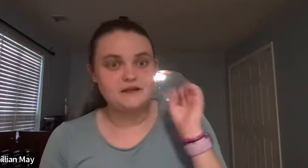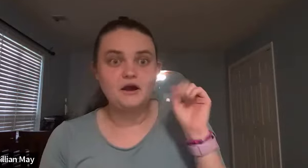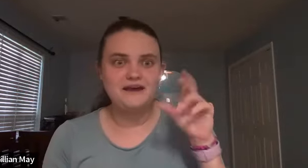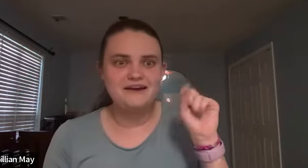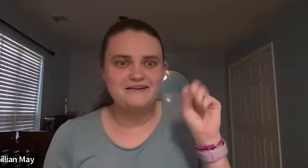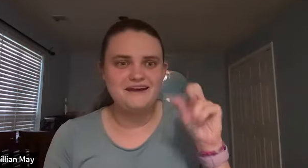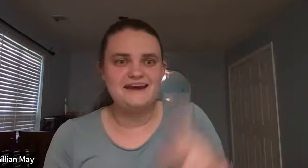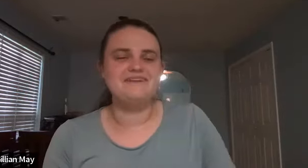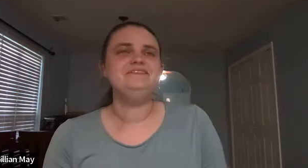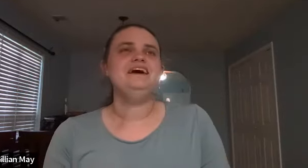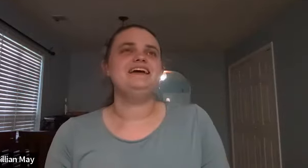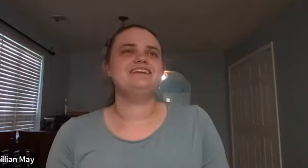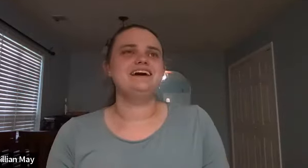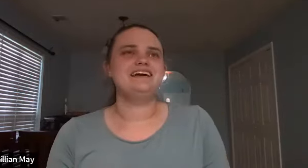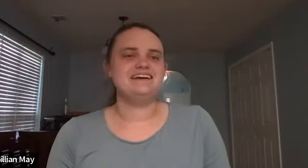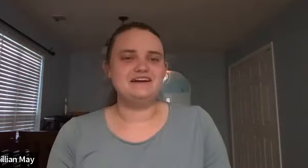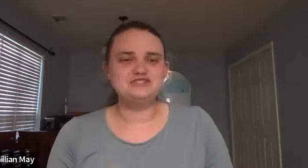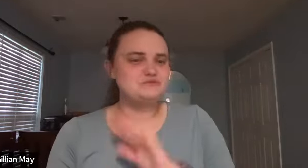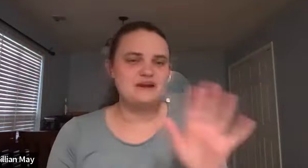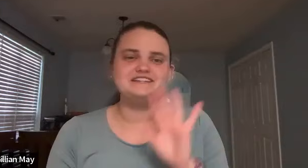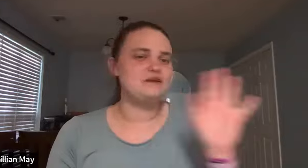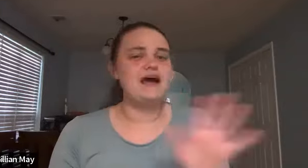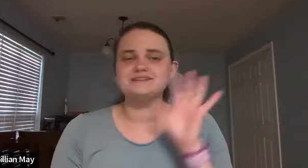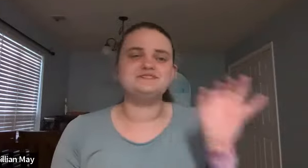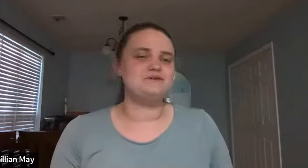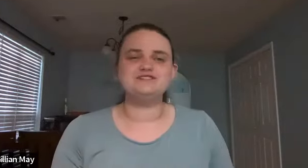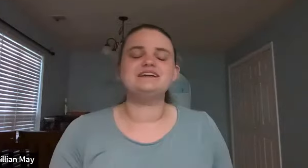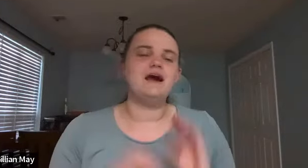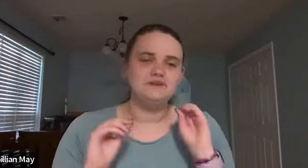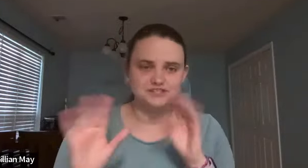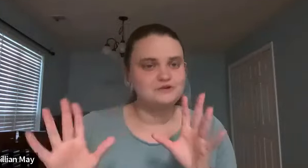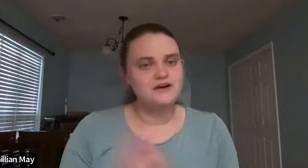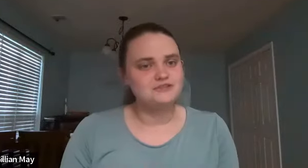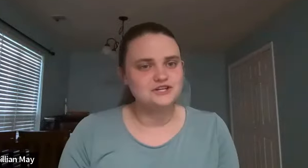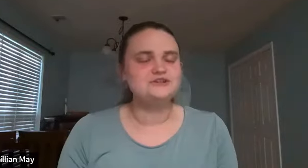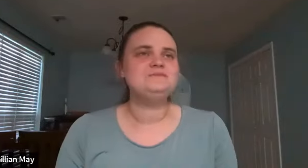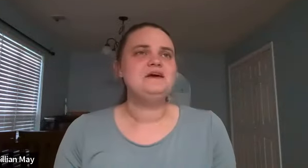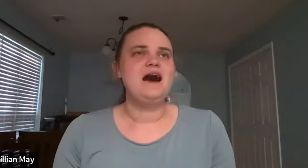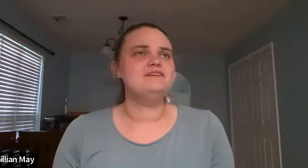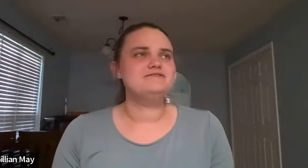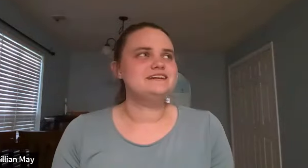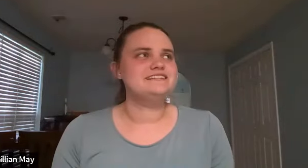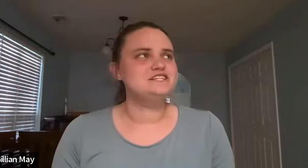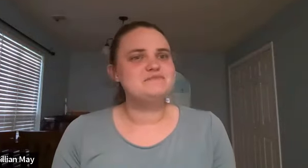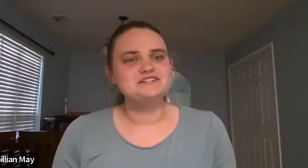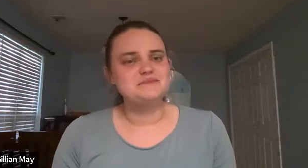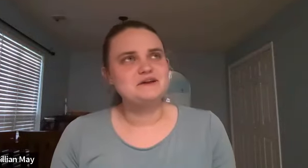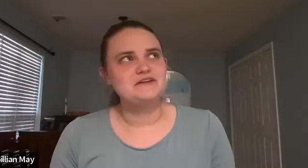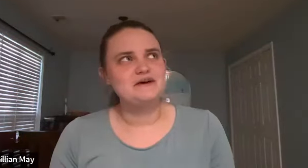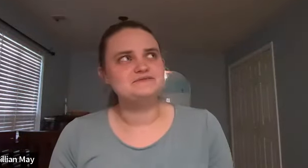like, okay. And like, I just was wanting to, they were asking me some questions. I was like, I'm going to show you. I'll show you. I'll never forget teaching them about James Panda. That was